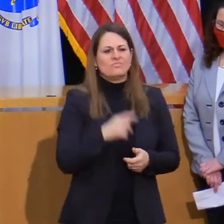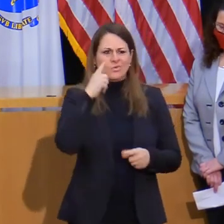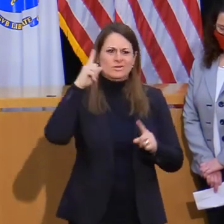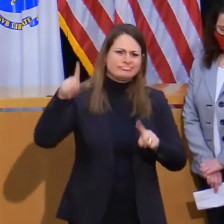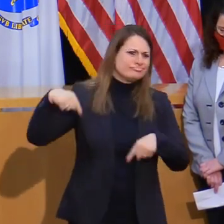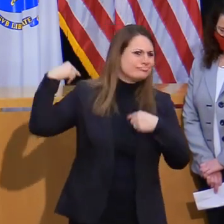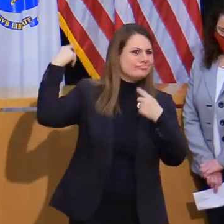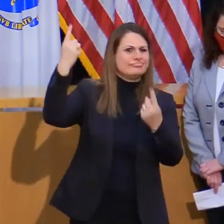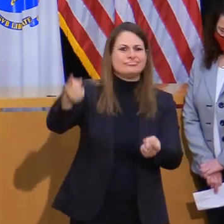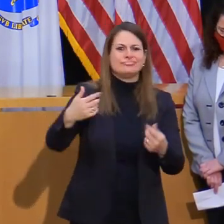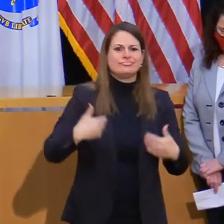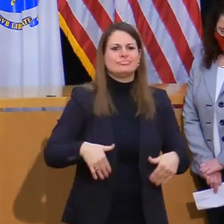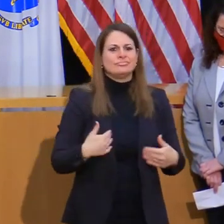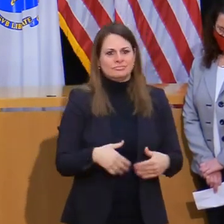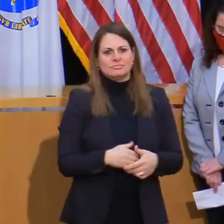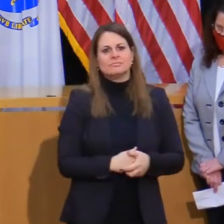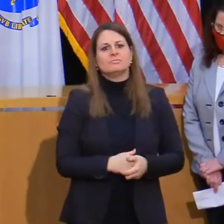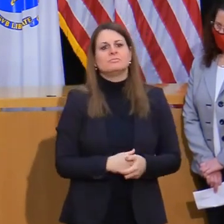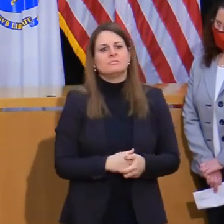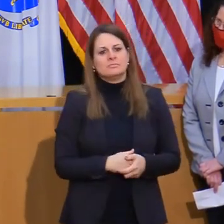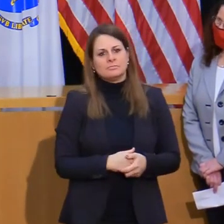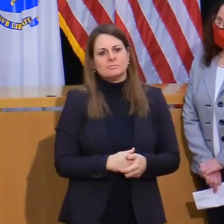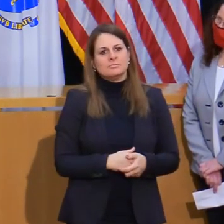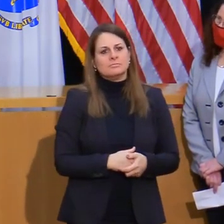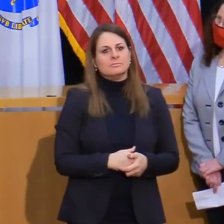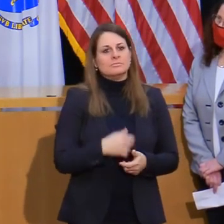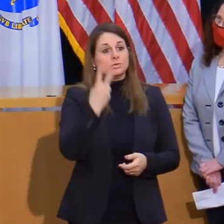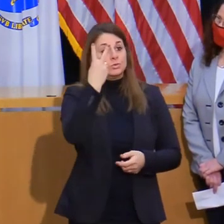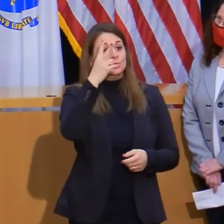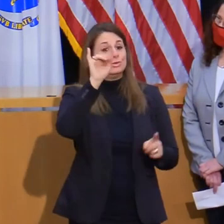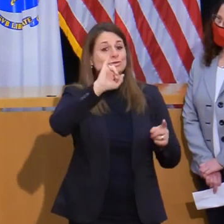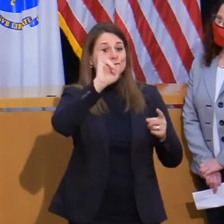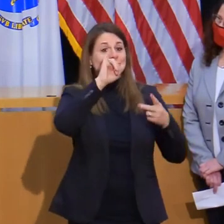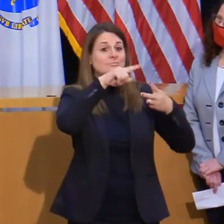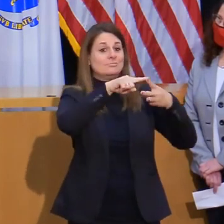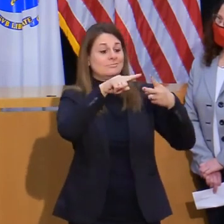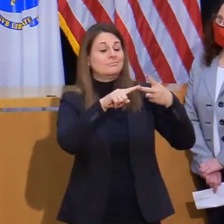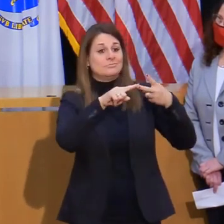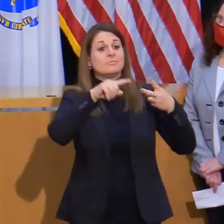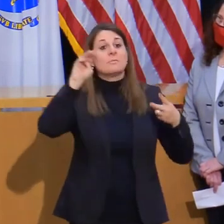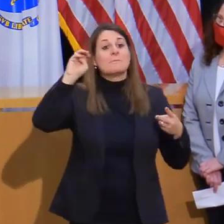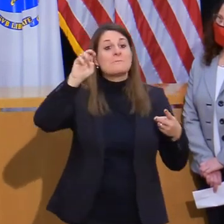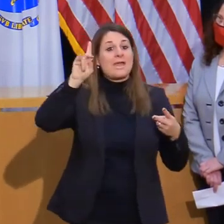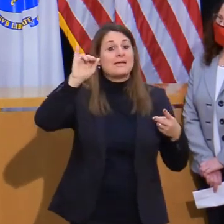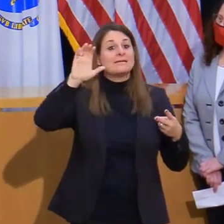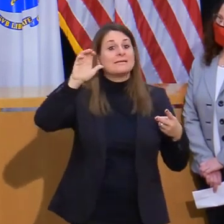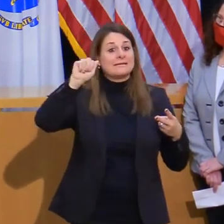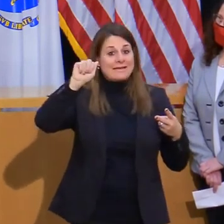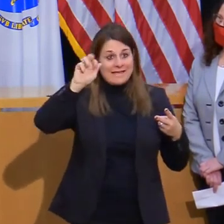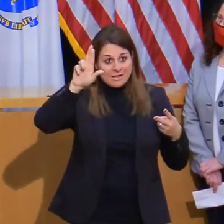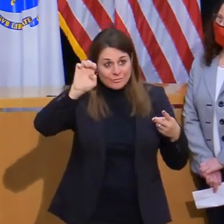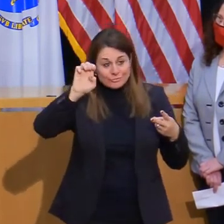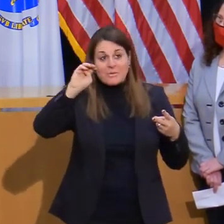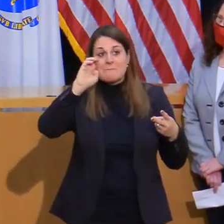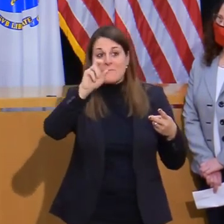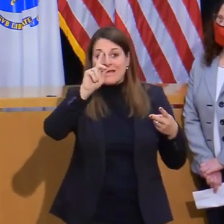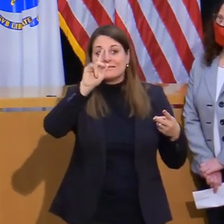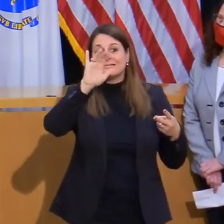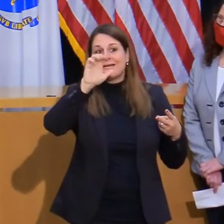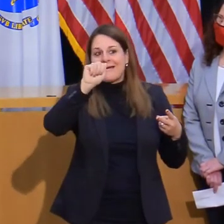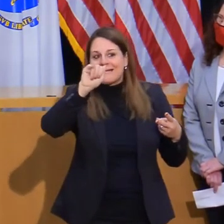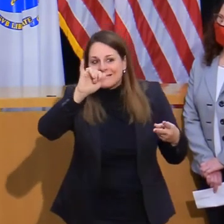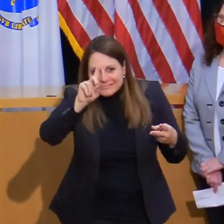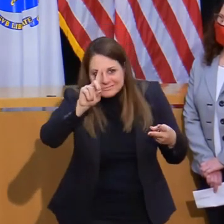eligible for both Mass Health, which is Medicaid, and Medicare. These individuals have complex medical, behavioral health, and social